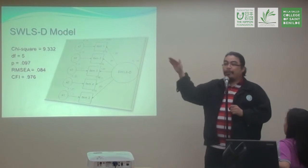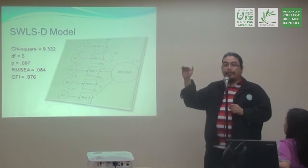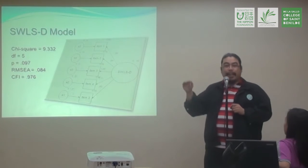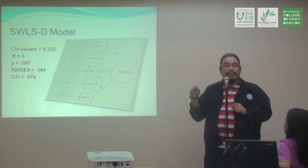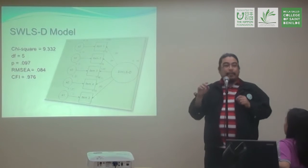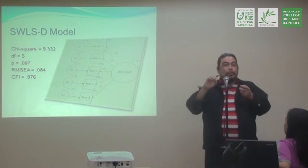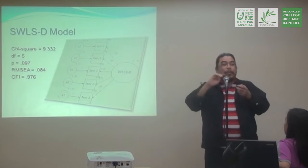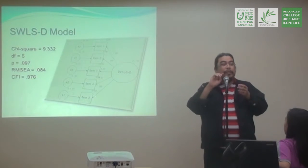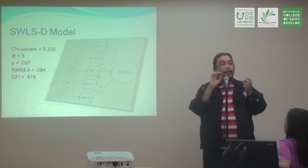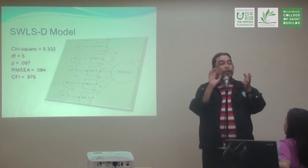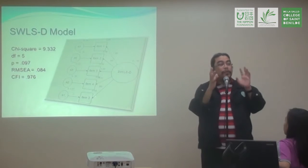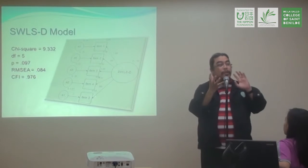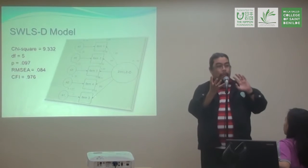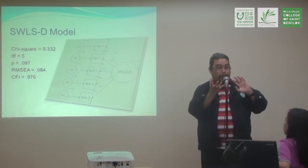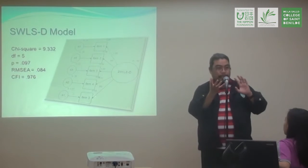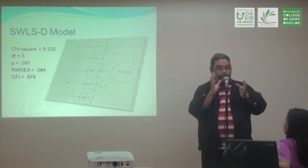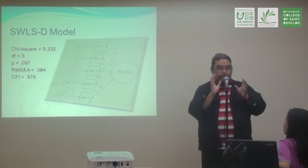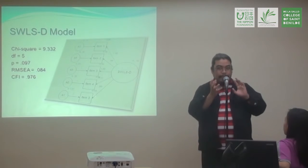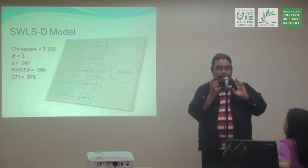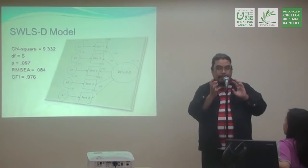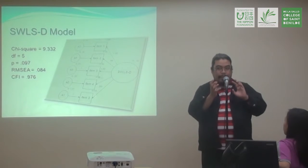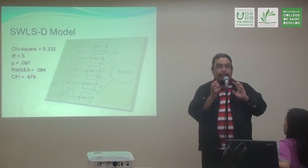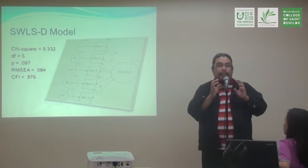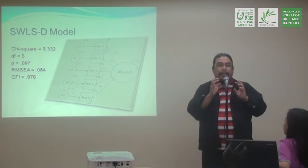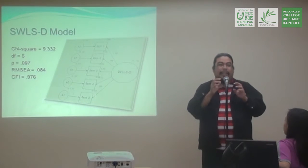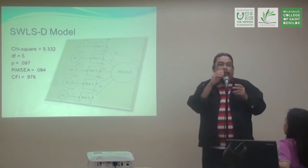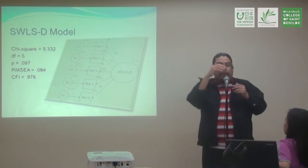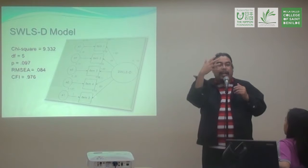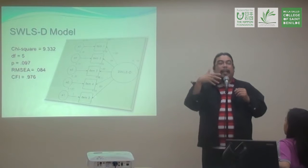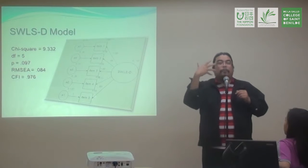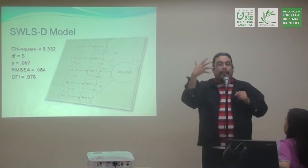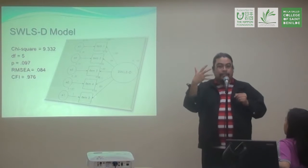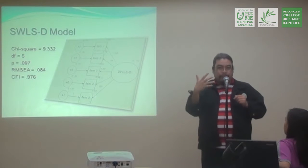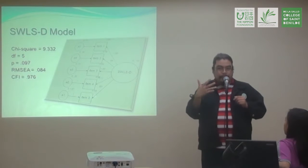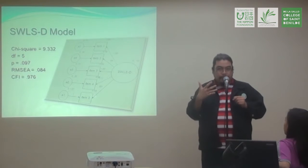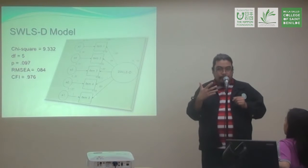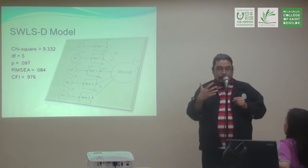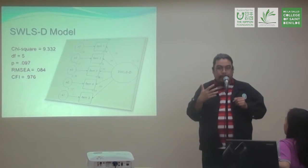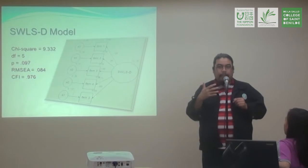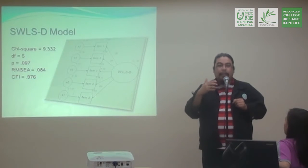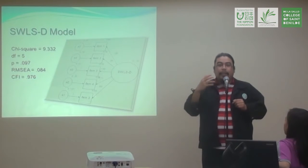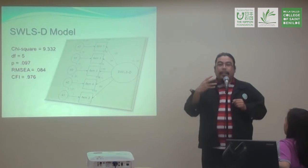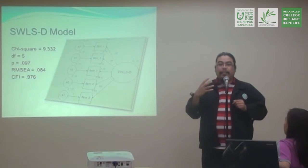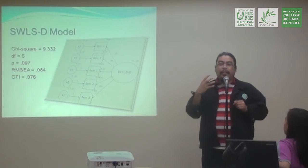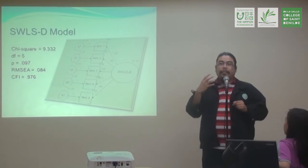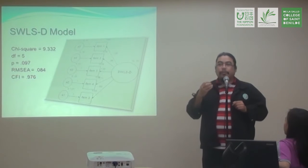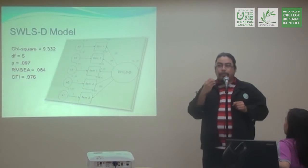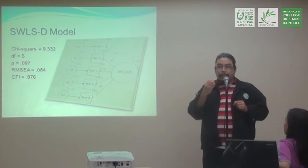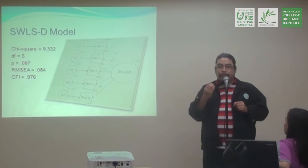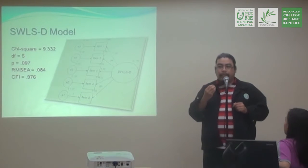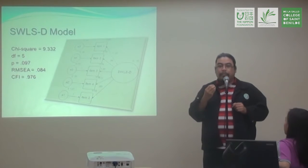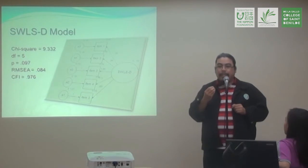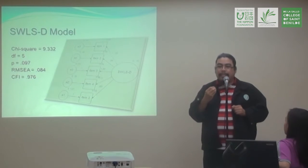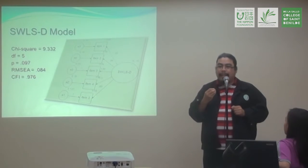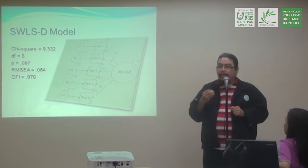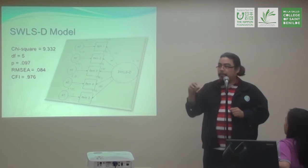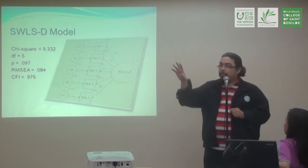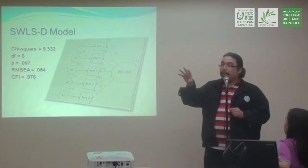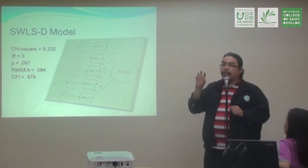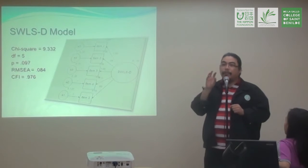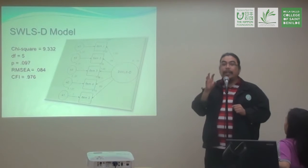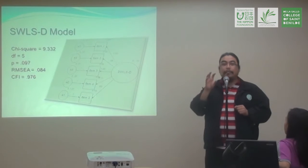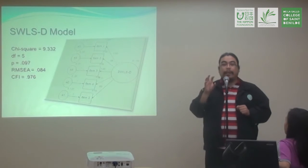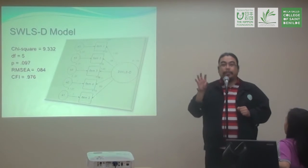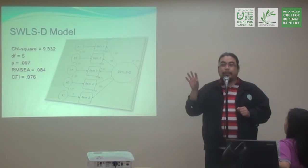So the 5 items, when they were reworded, okay, then when I apply statistics to it, it tells me